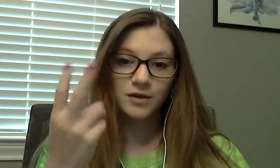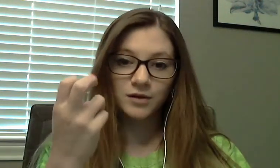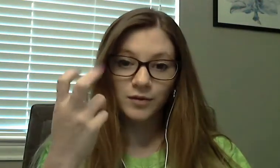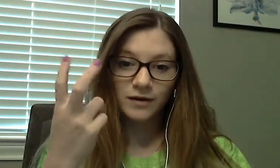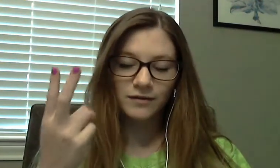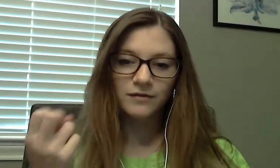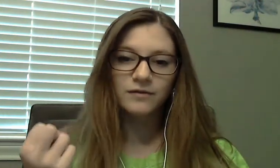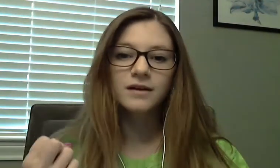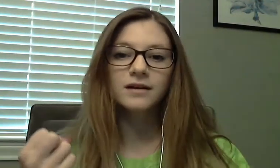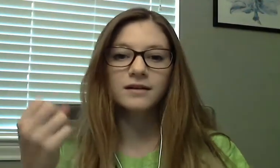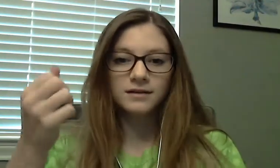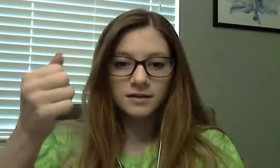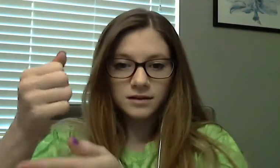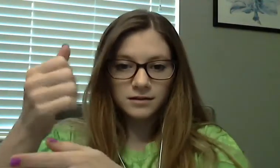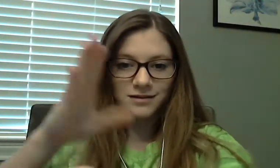12, chocolate.